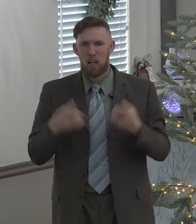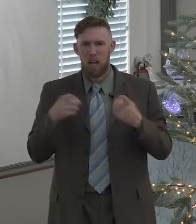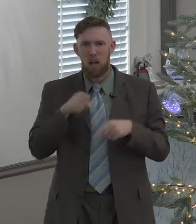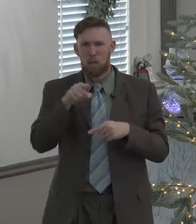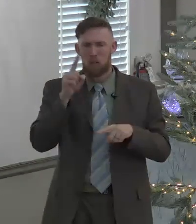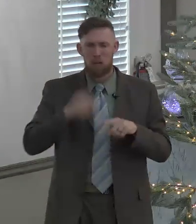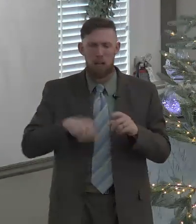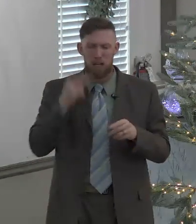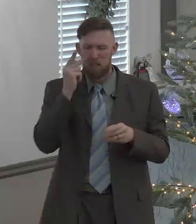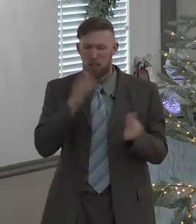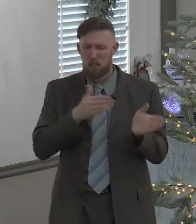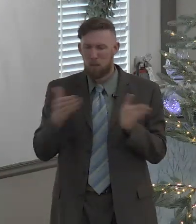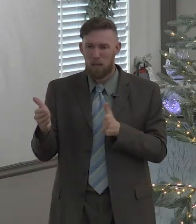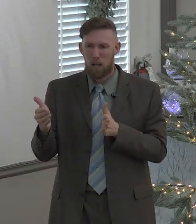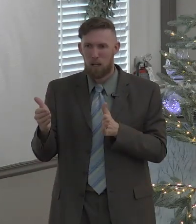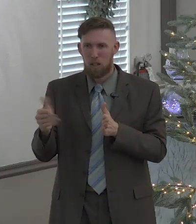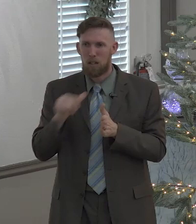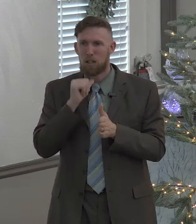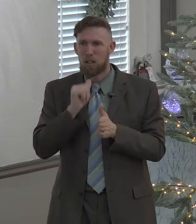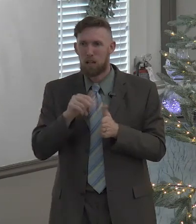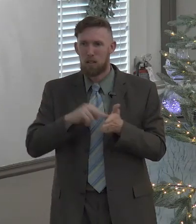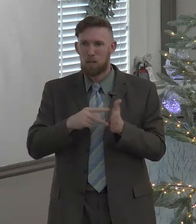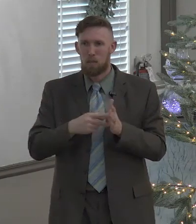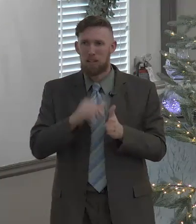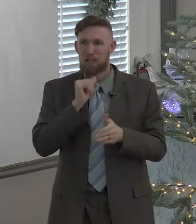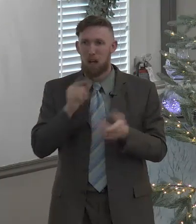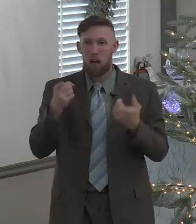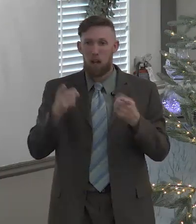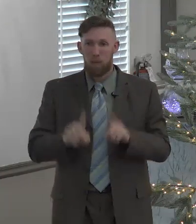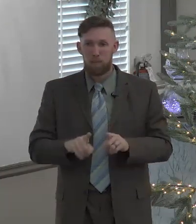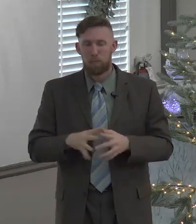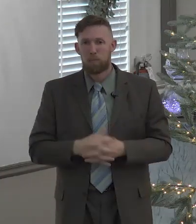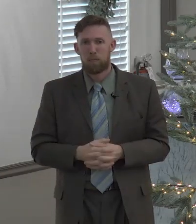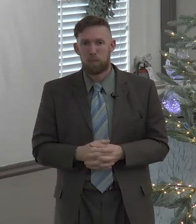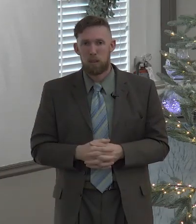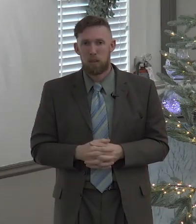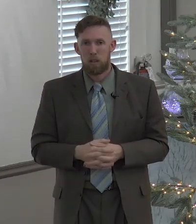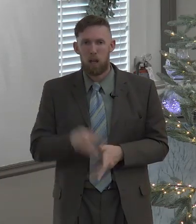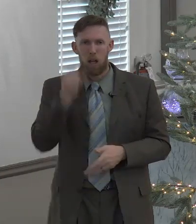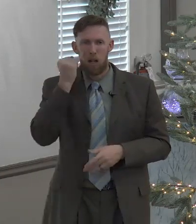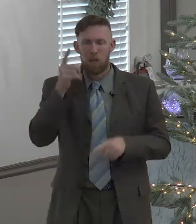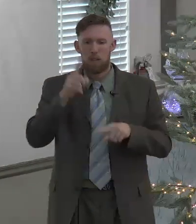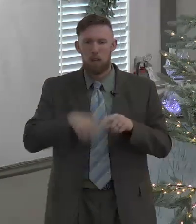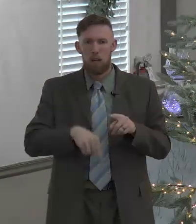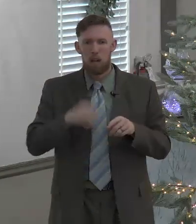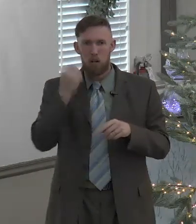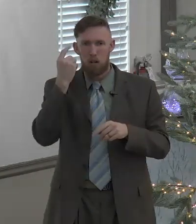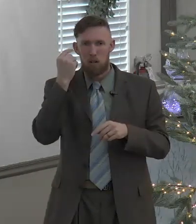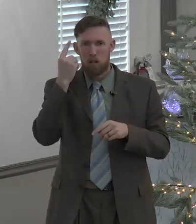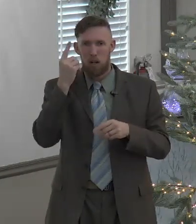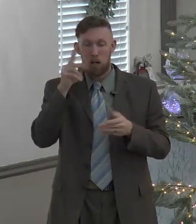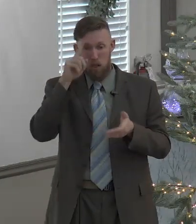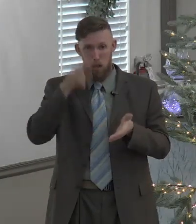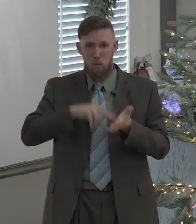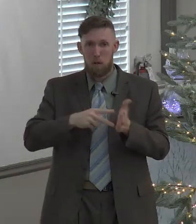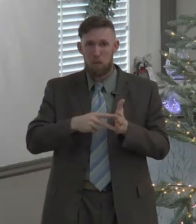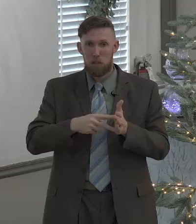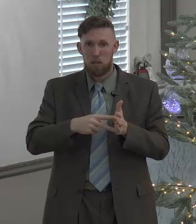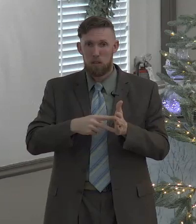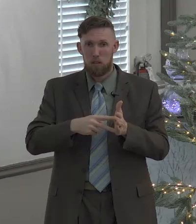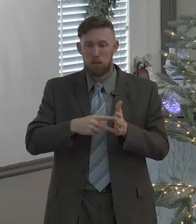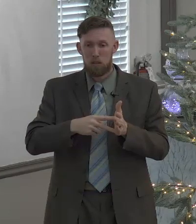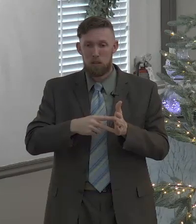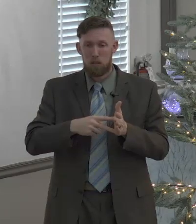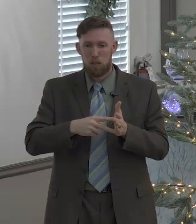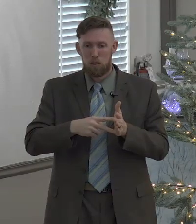God has a plan. And when you can't see the plan, doesn't mean the plan doesn't exist. And we